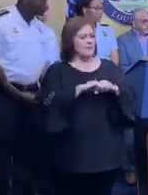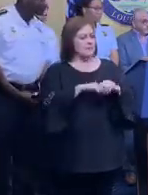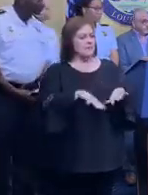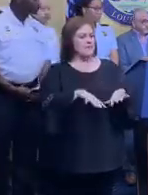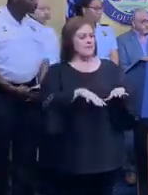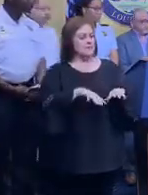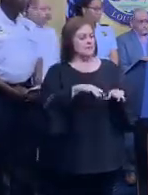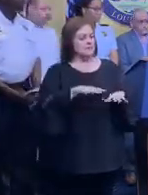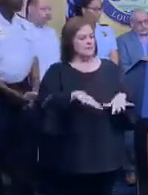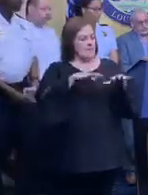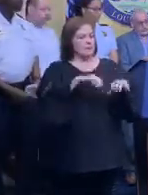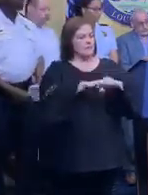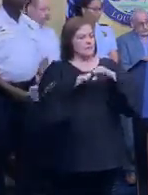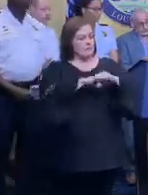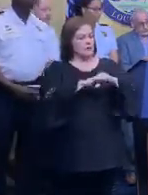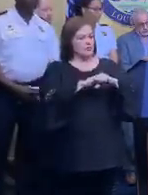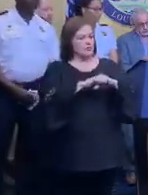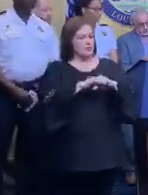Authority.